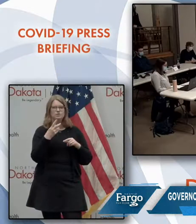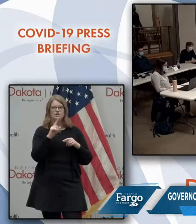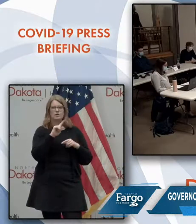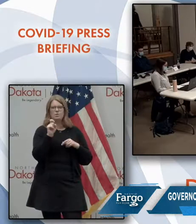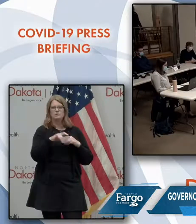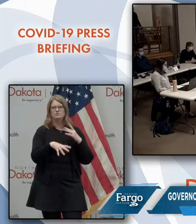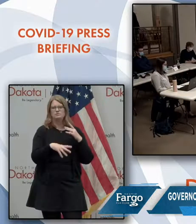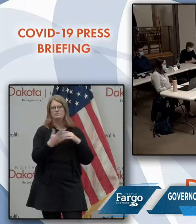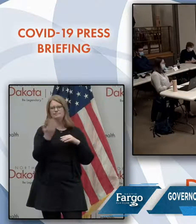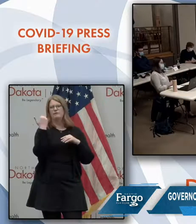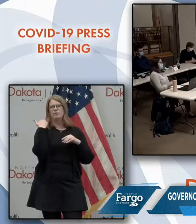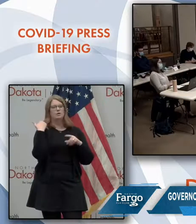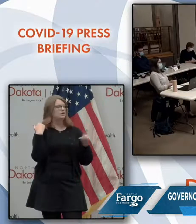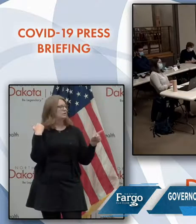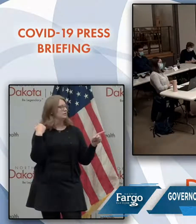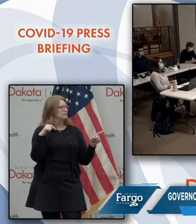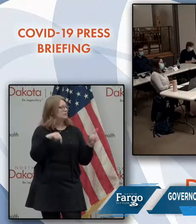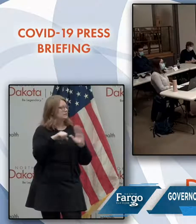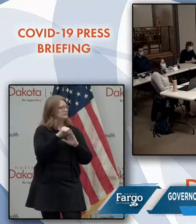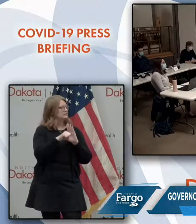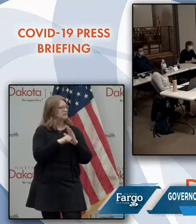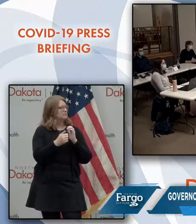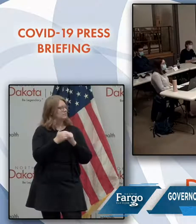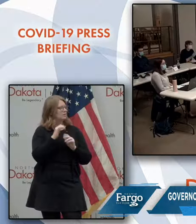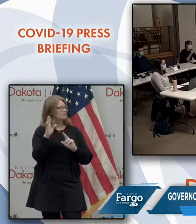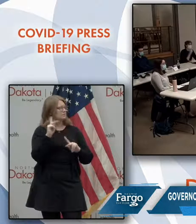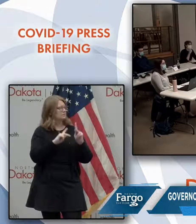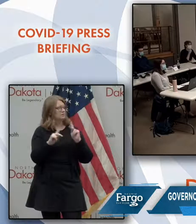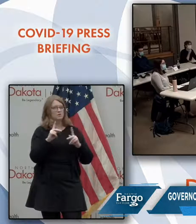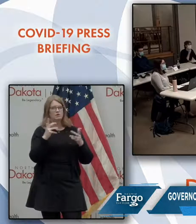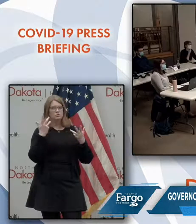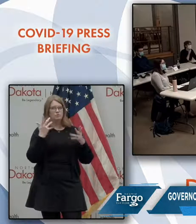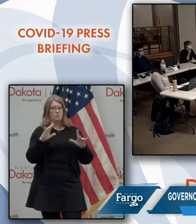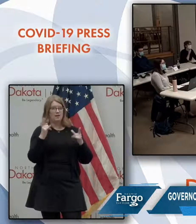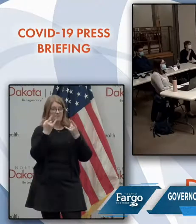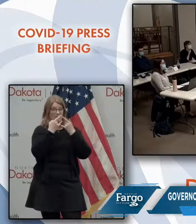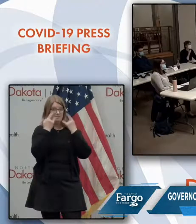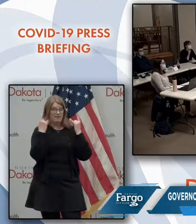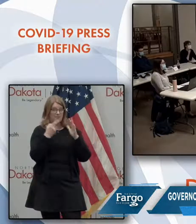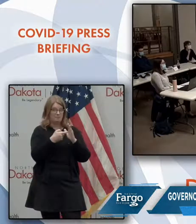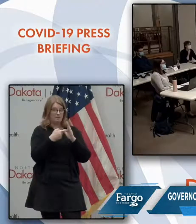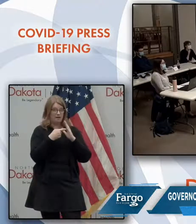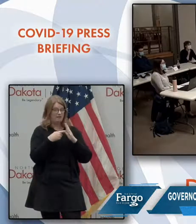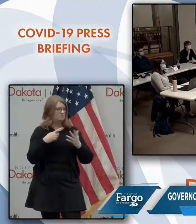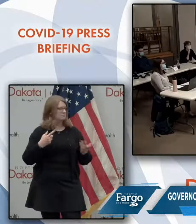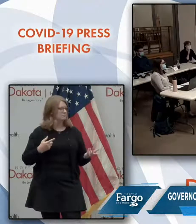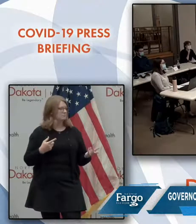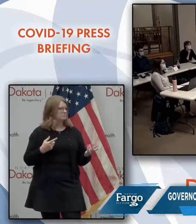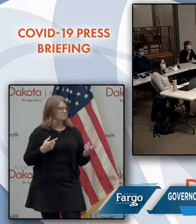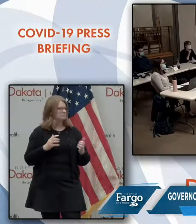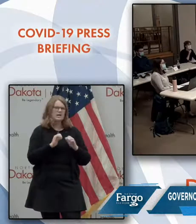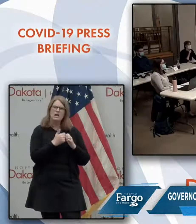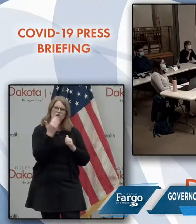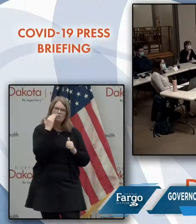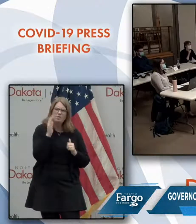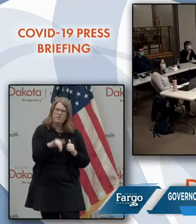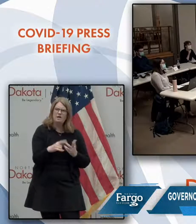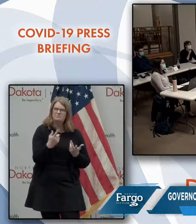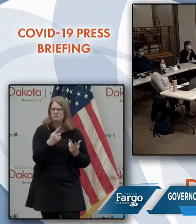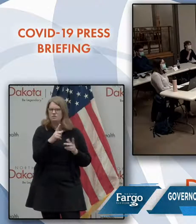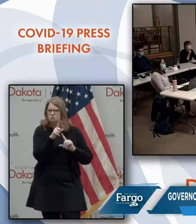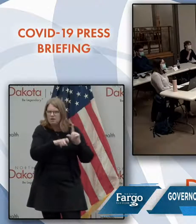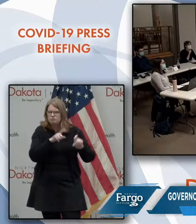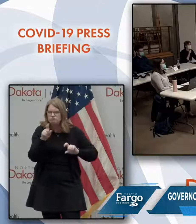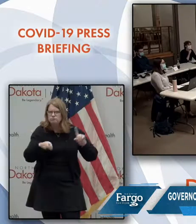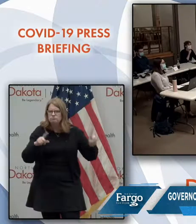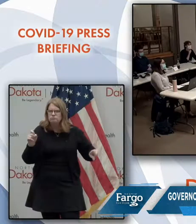You said we're in a state where a majority of people don't want to have a mask mandate. How do you know this? Have you done polling of people?